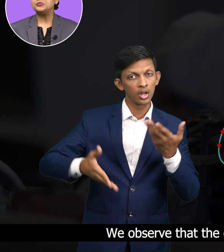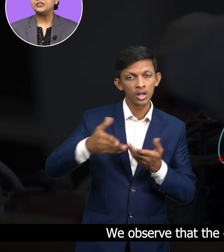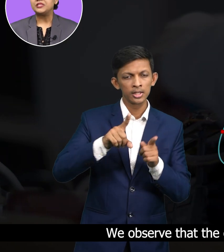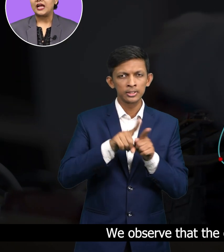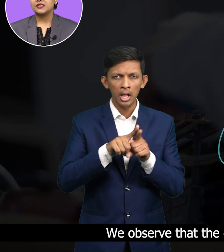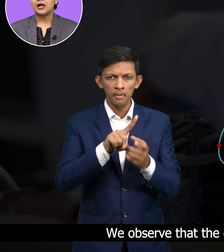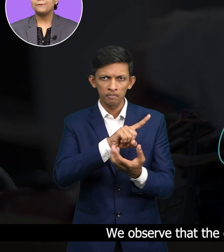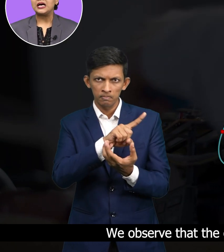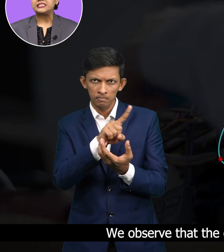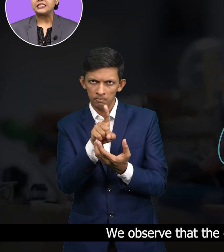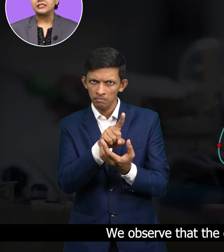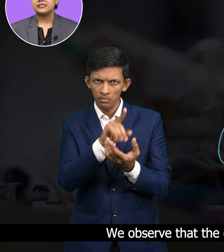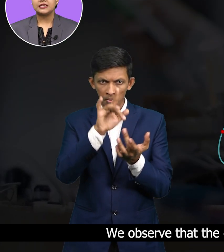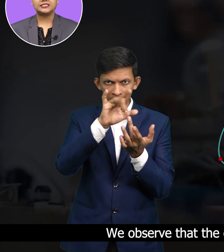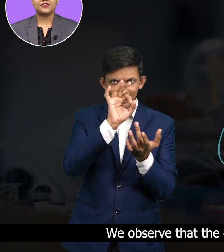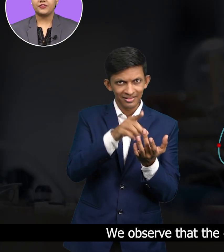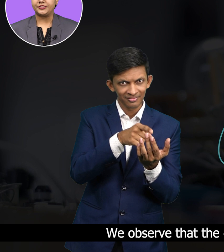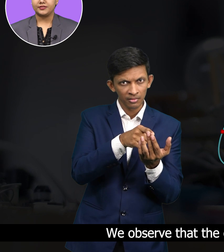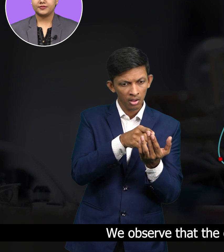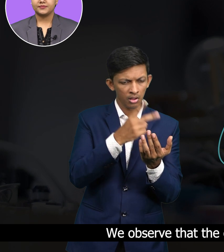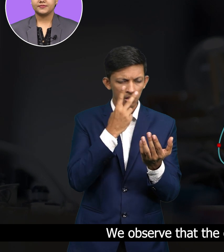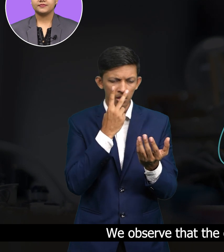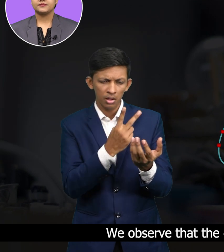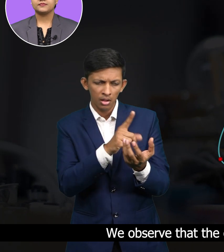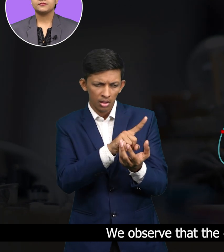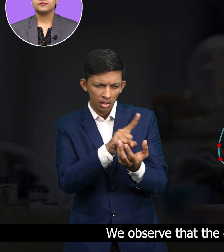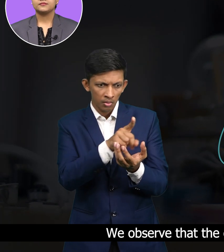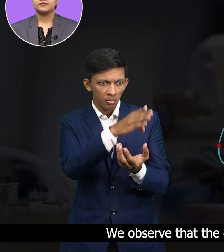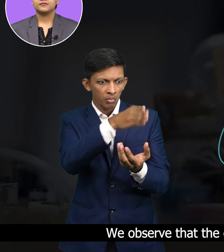We observe that the compass needles gets deflected.